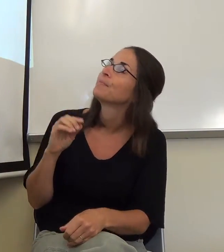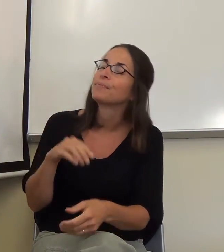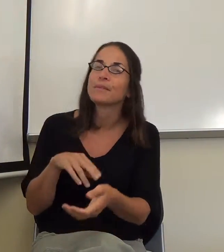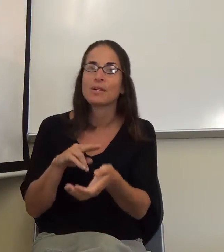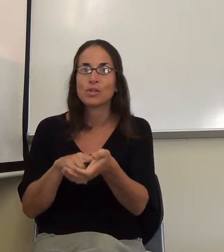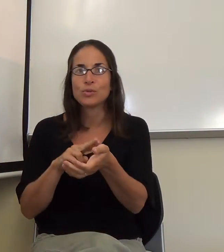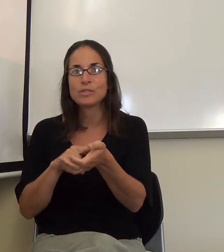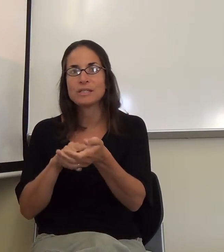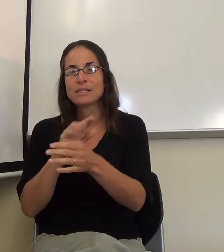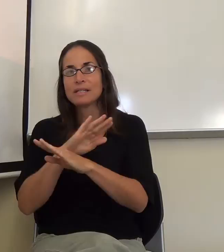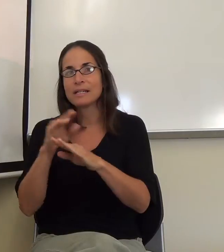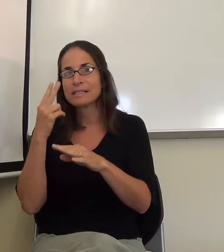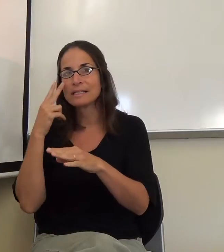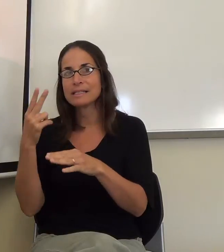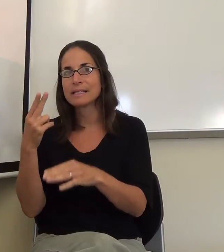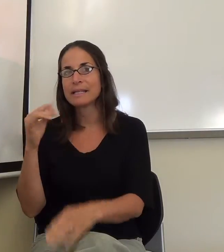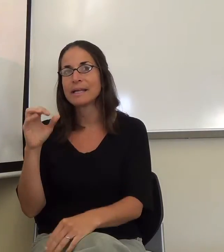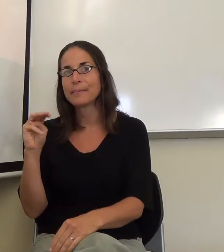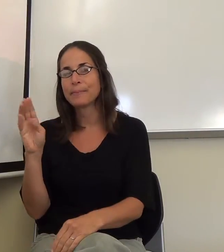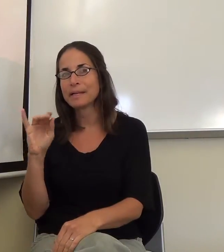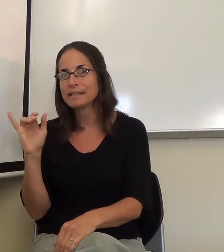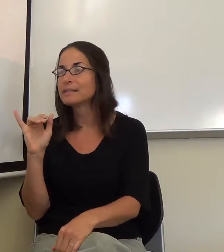him as